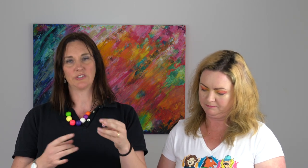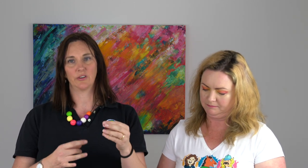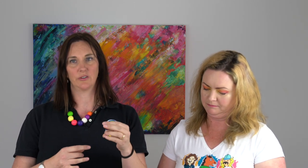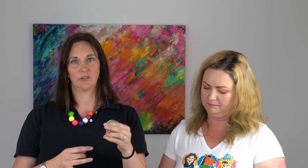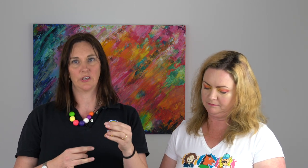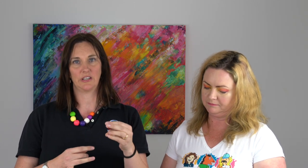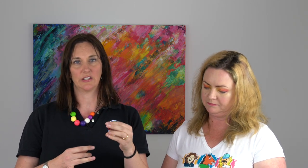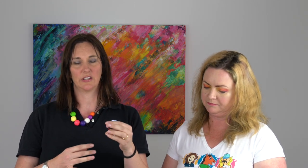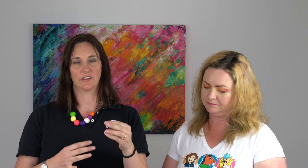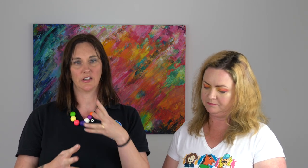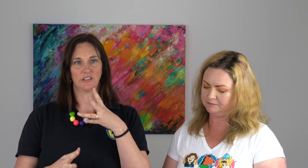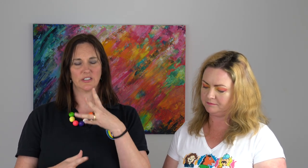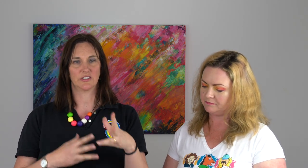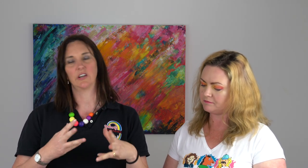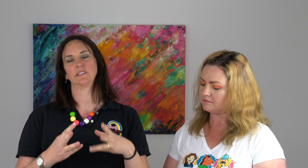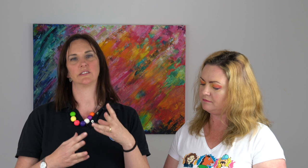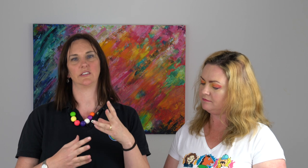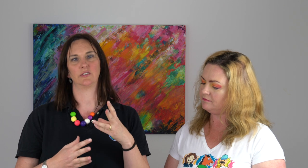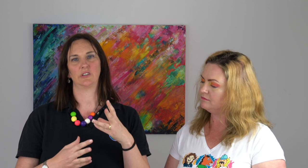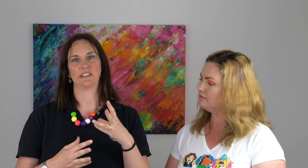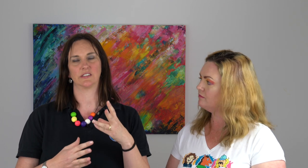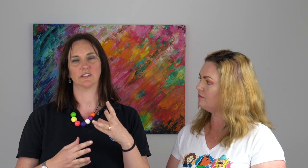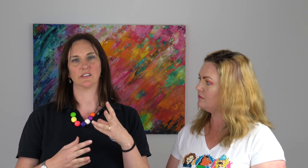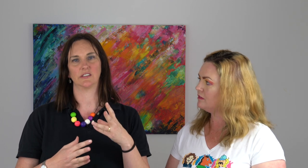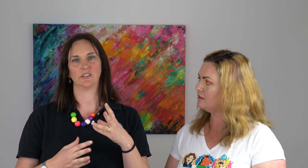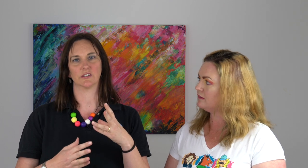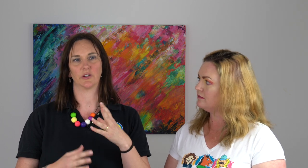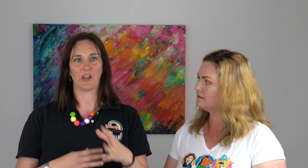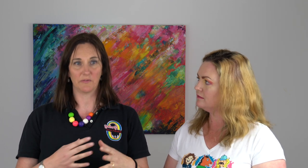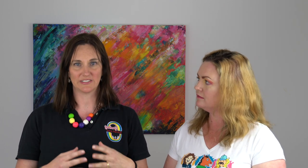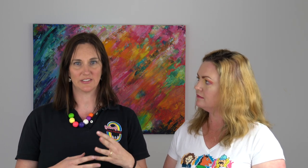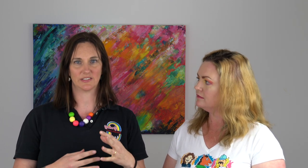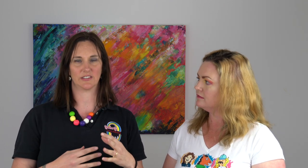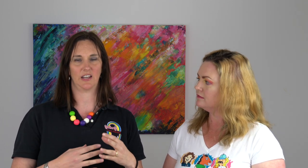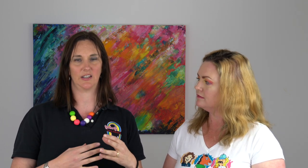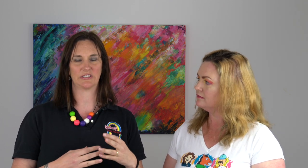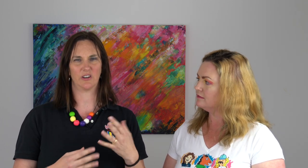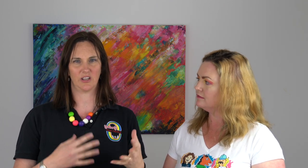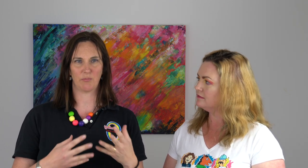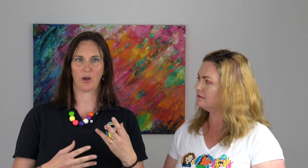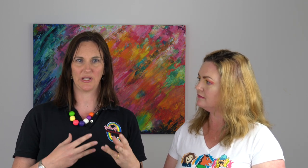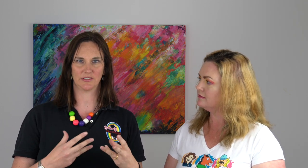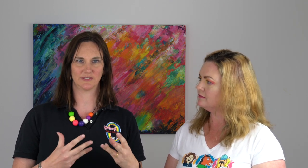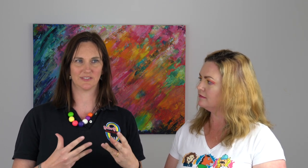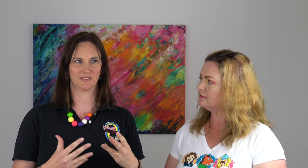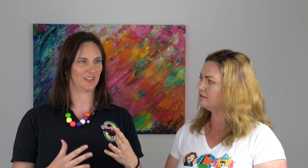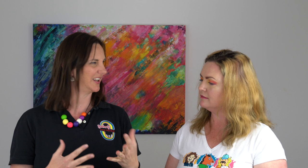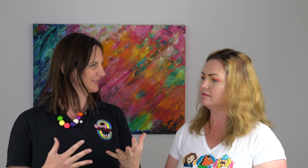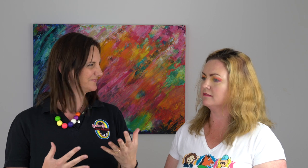Also, the signs, you need to use a lot of emphasis. It's kind of like miming.